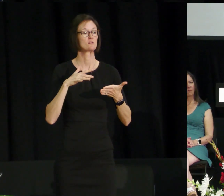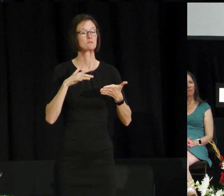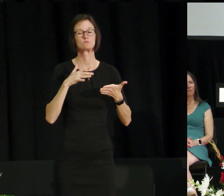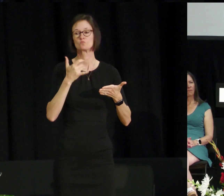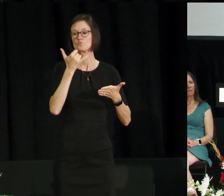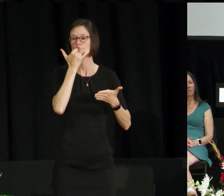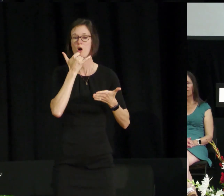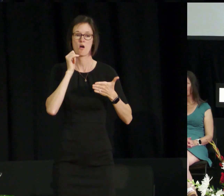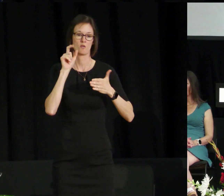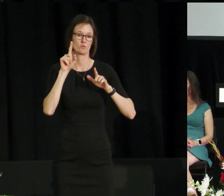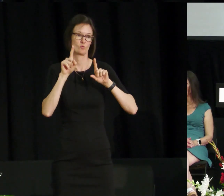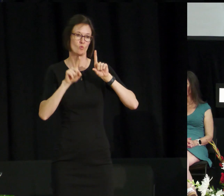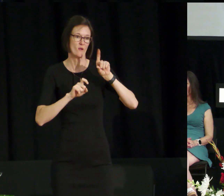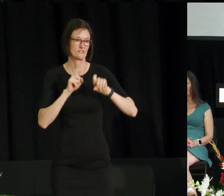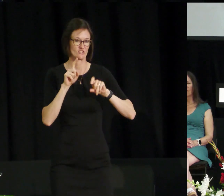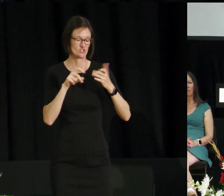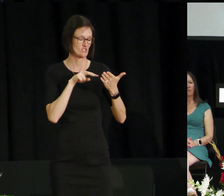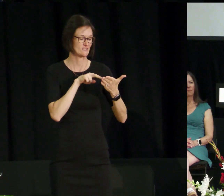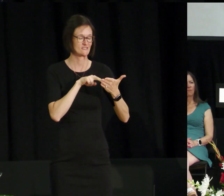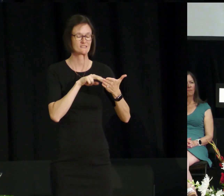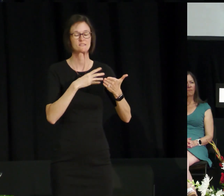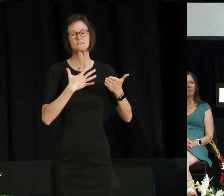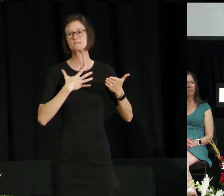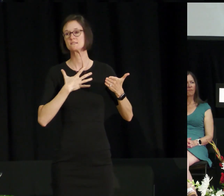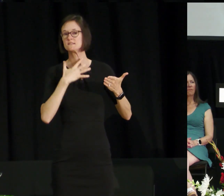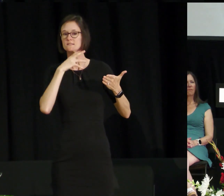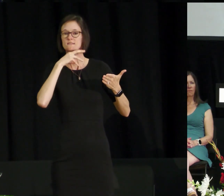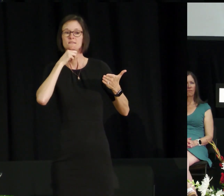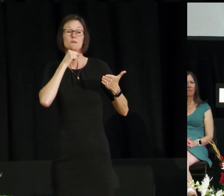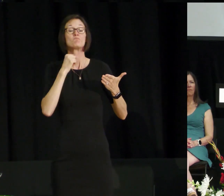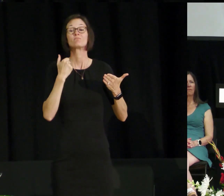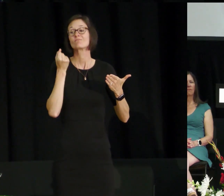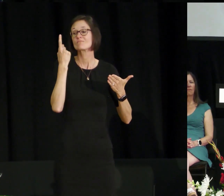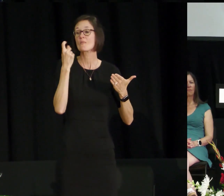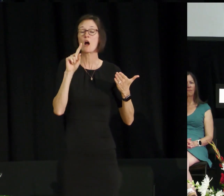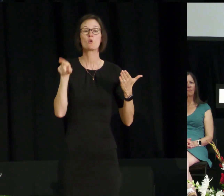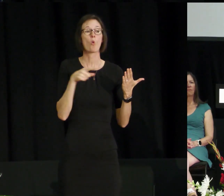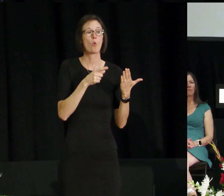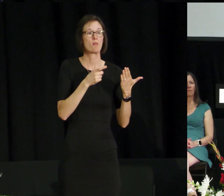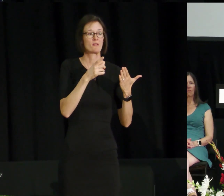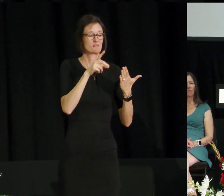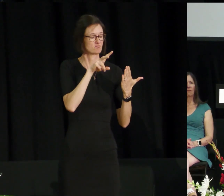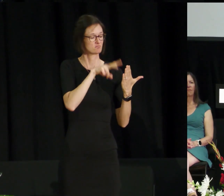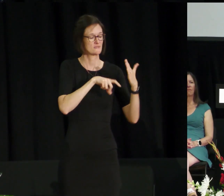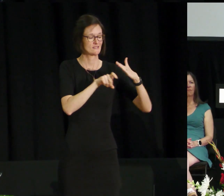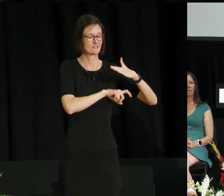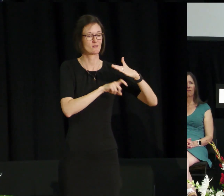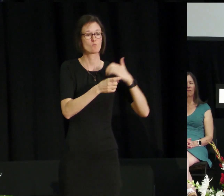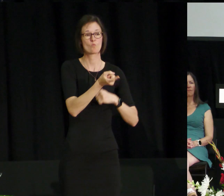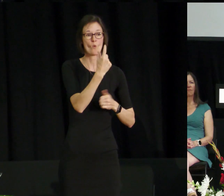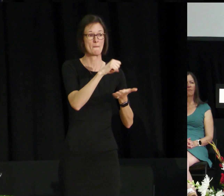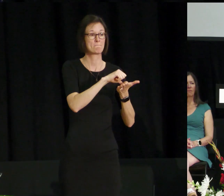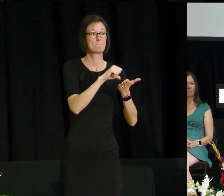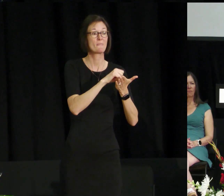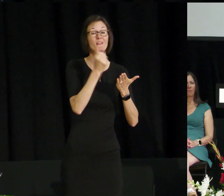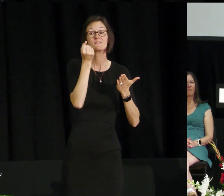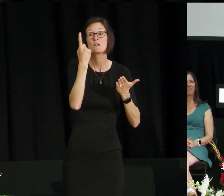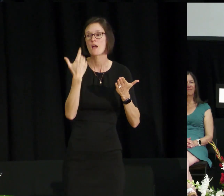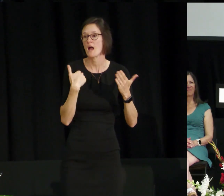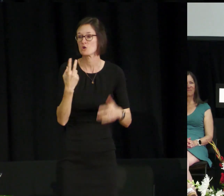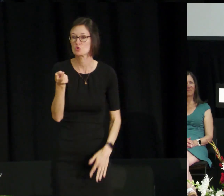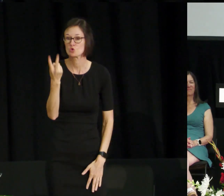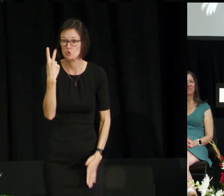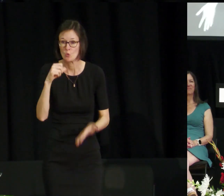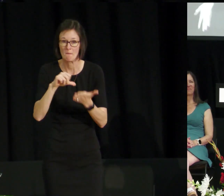And so I had to just ad lib it Right Just to answer it But I did horrible I